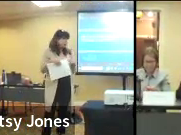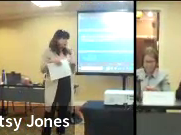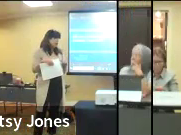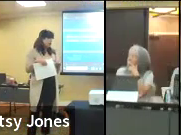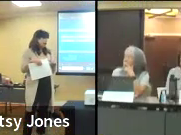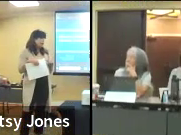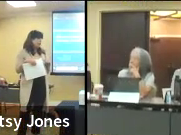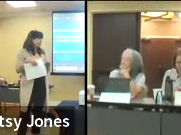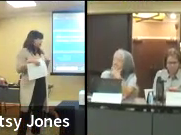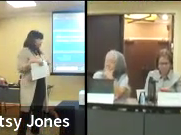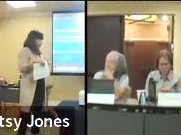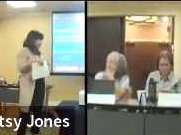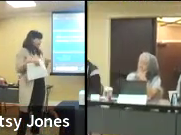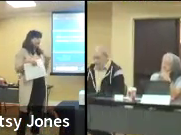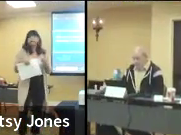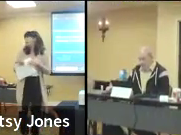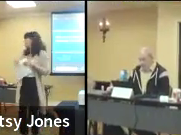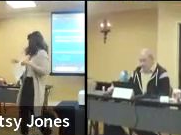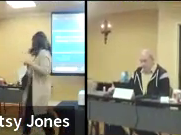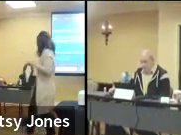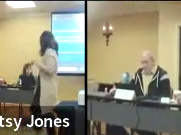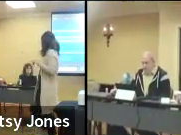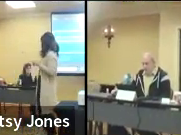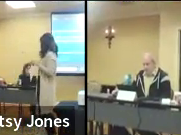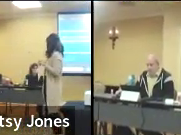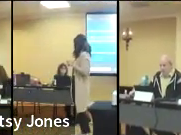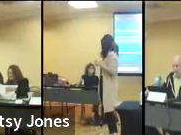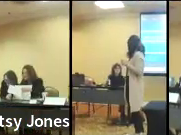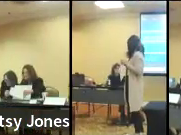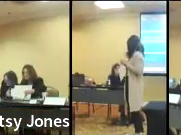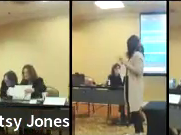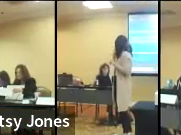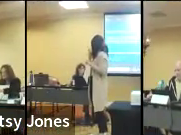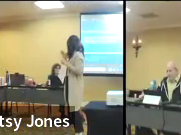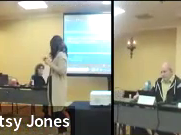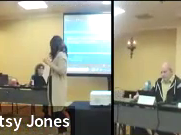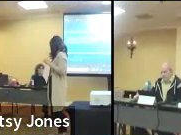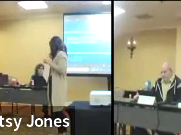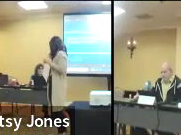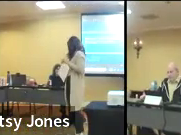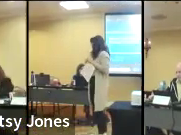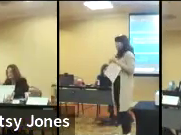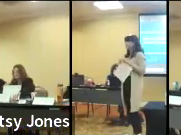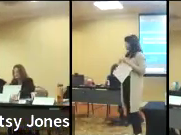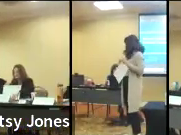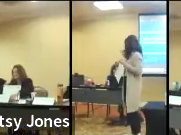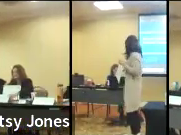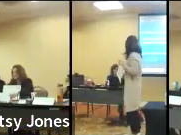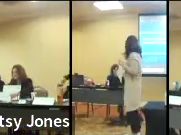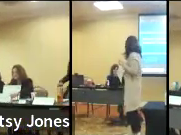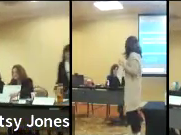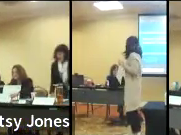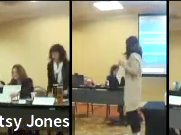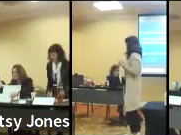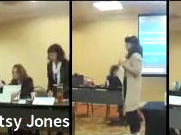function if you'd like to speak. And Becky Jones is going to help you track who's got their hands up. On what?